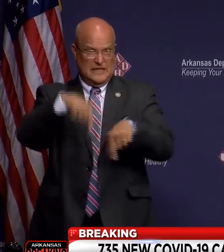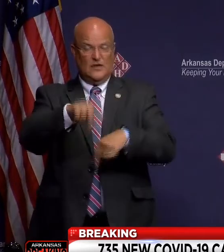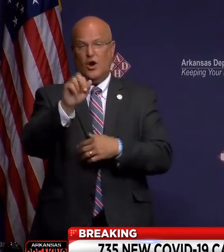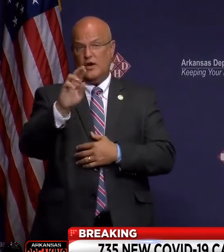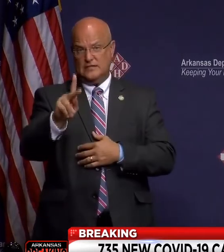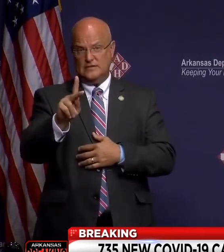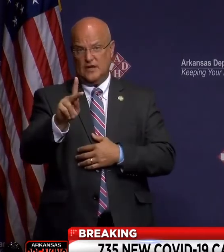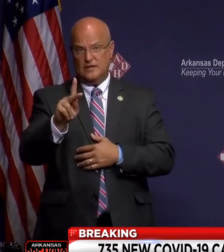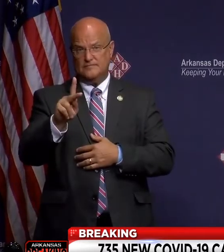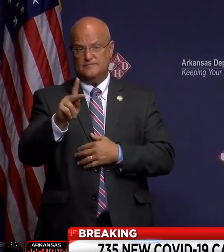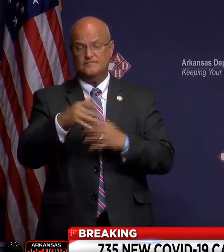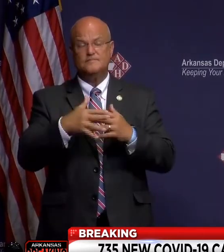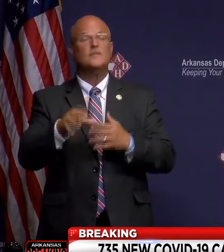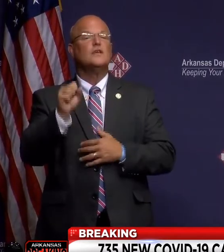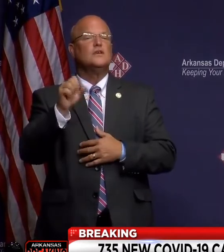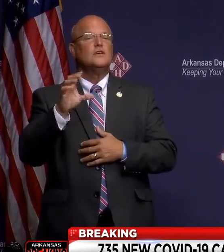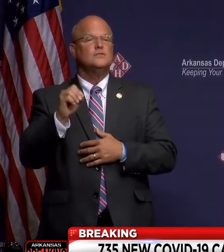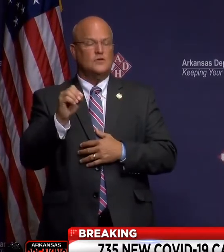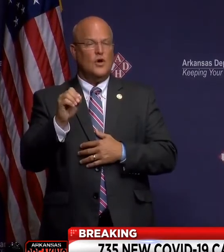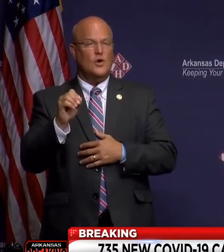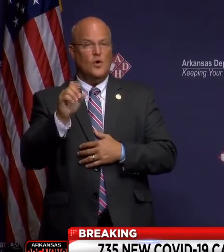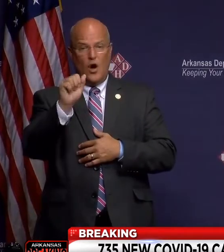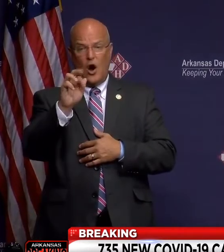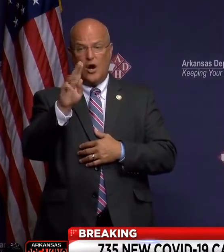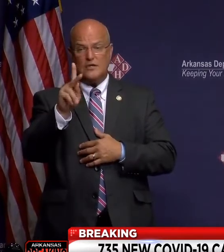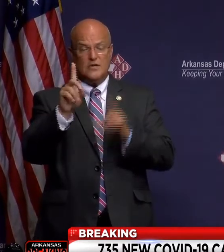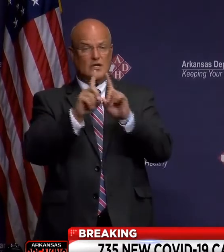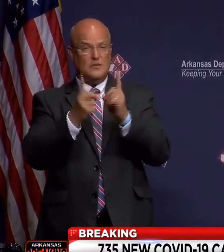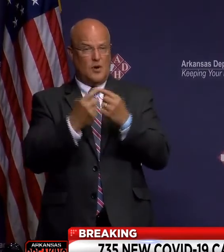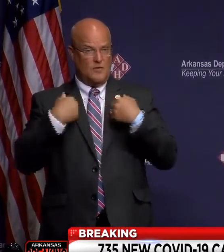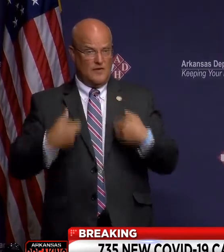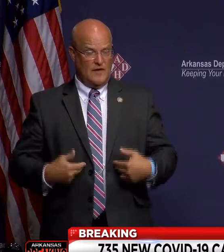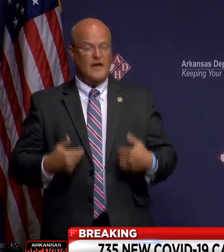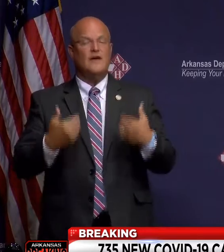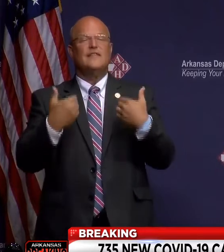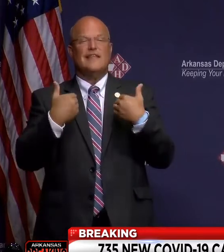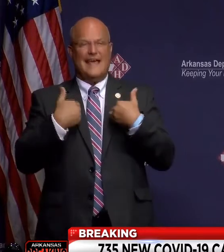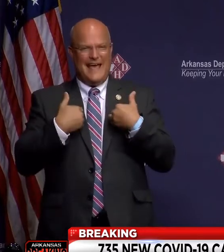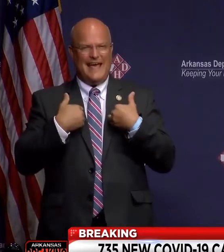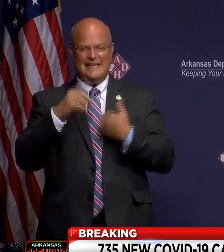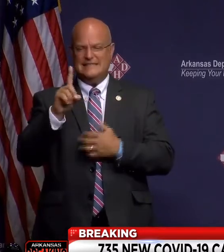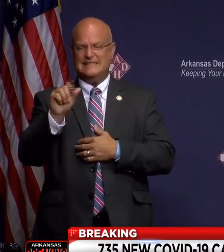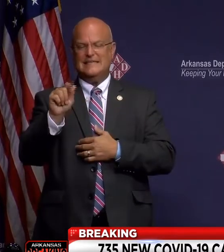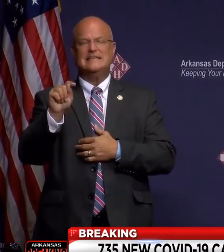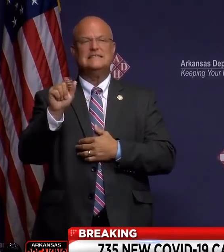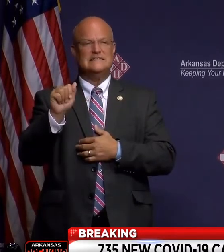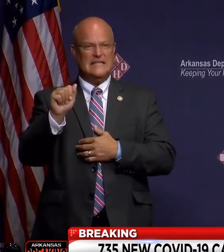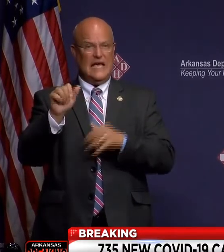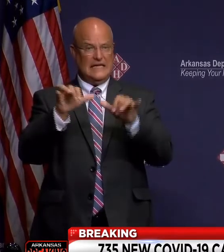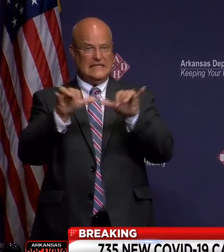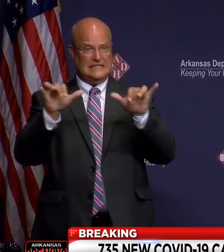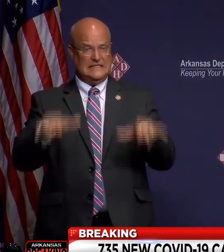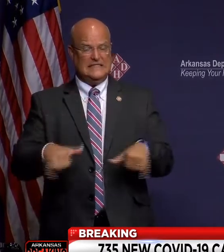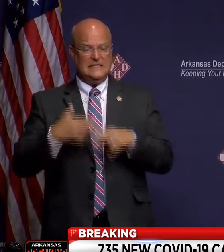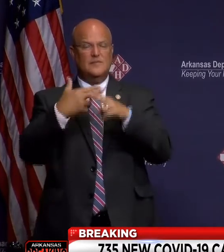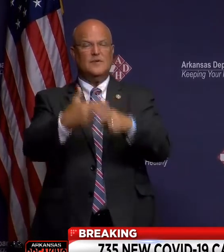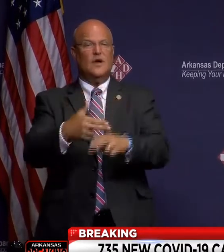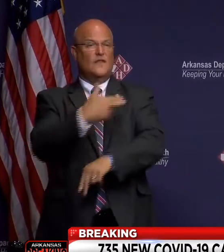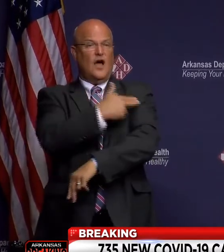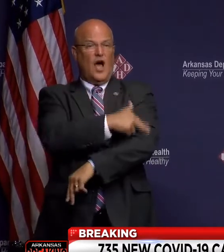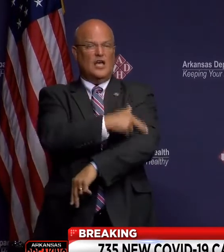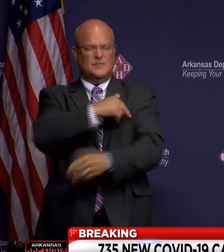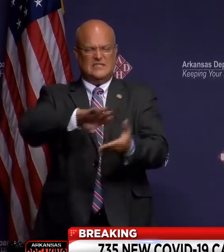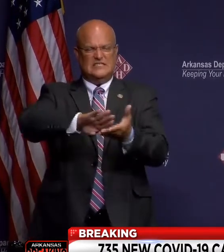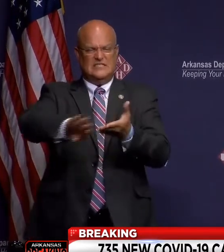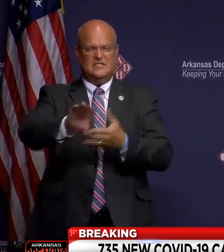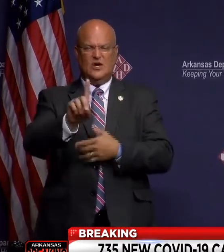Arkansas and so forth? So the Arkansas Department of Health has a data system called the Hospital